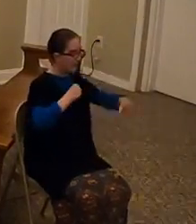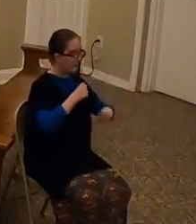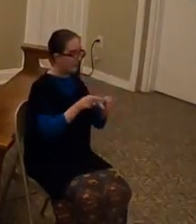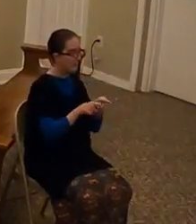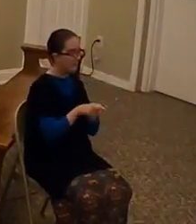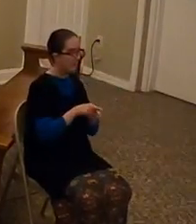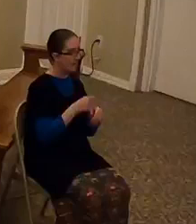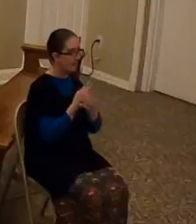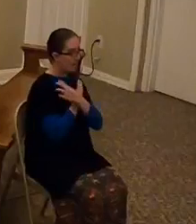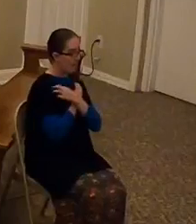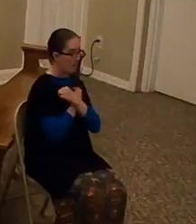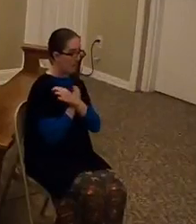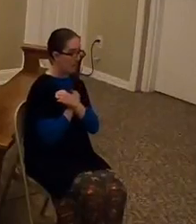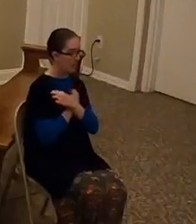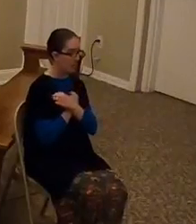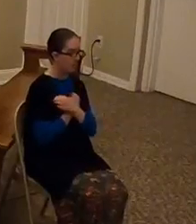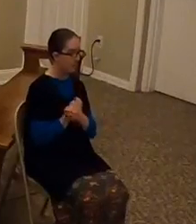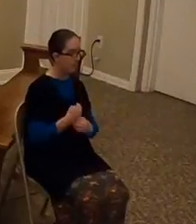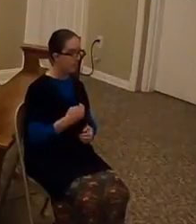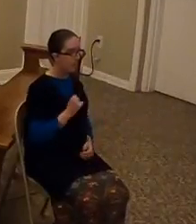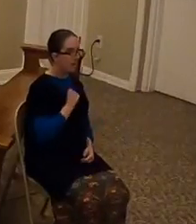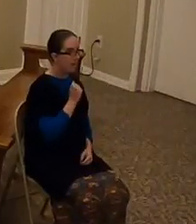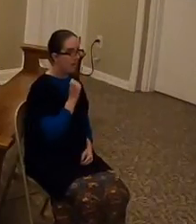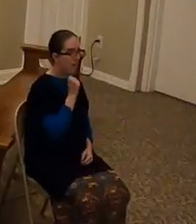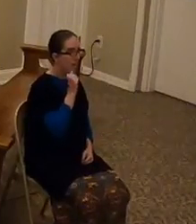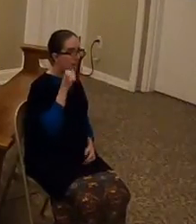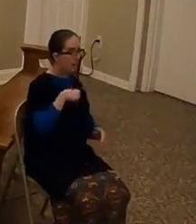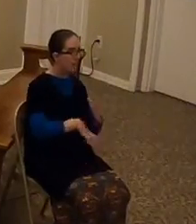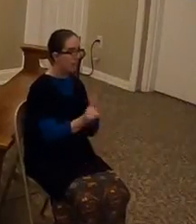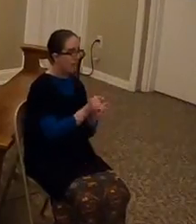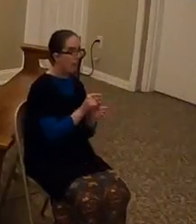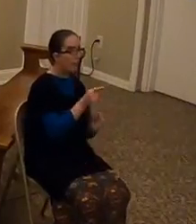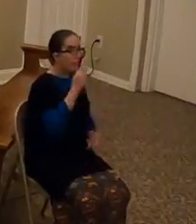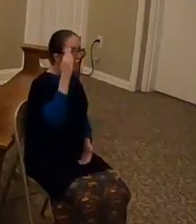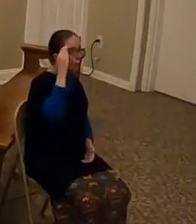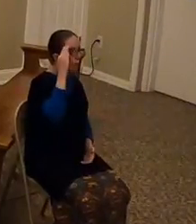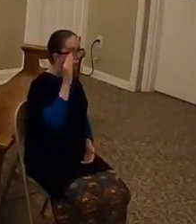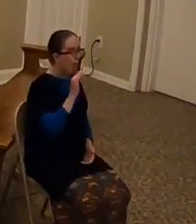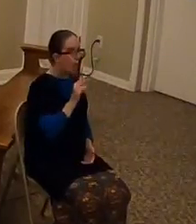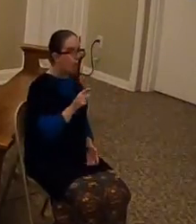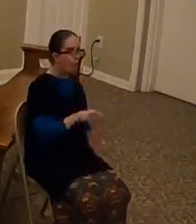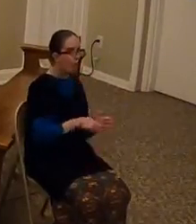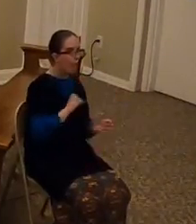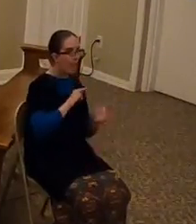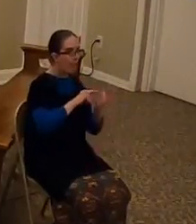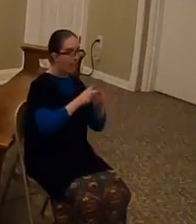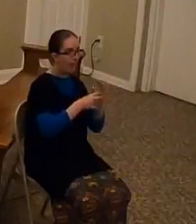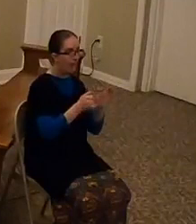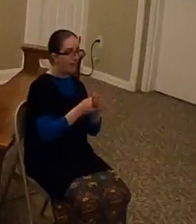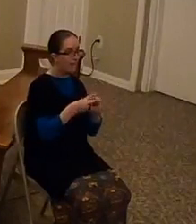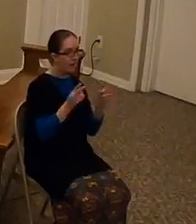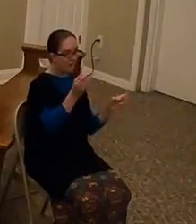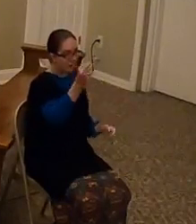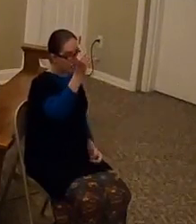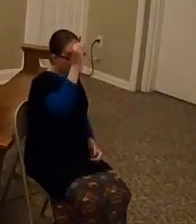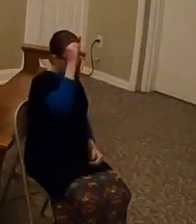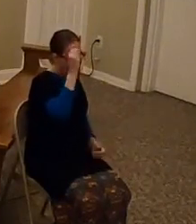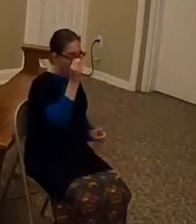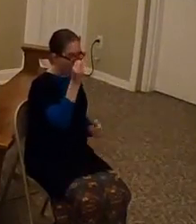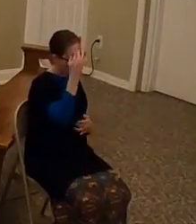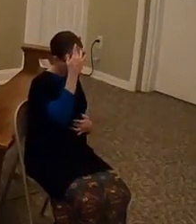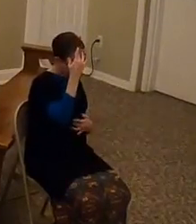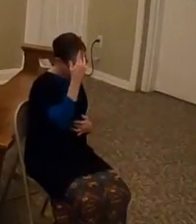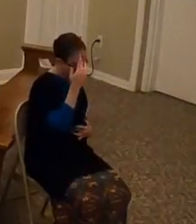animals. Okay? I'm not going into that, but you know what I'm talking about. It's ridiculous. It's sick.